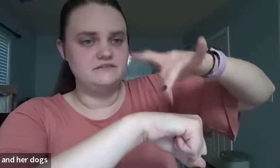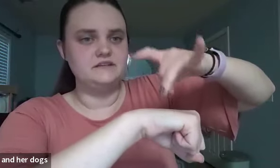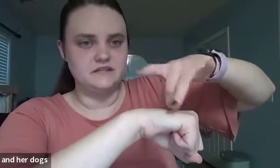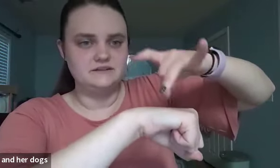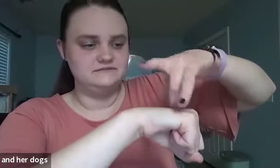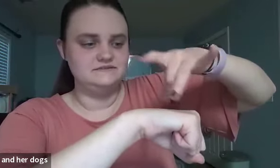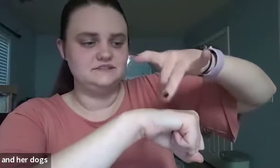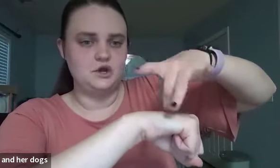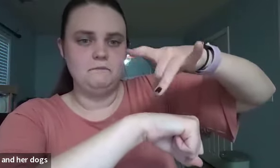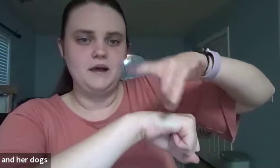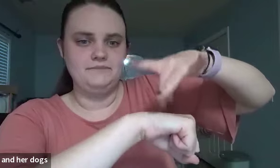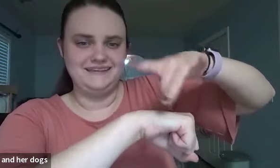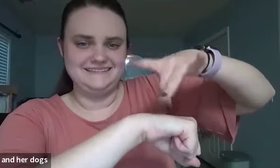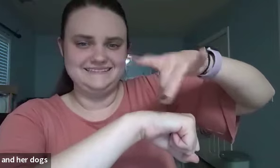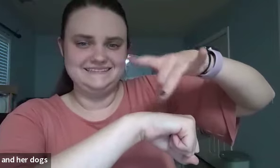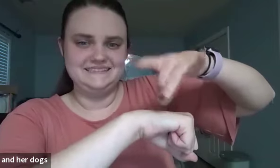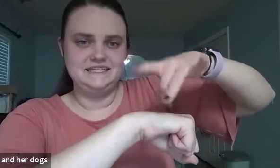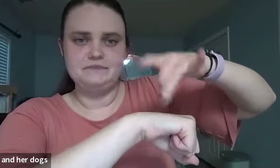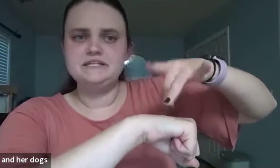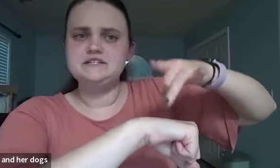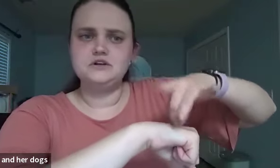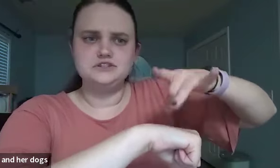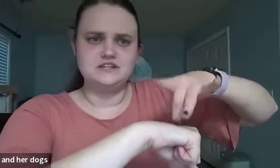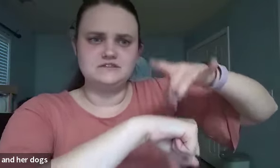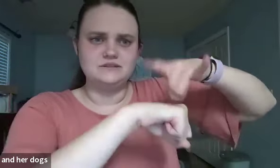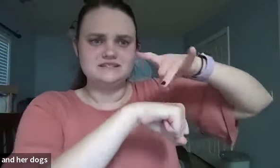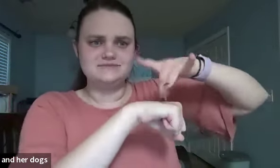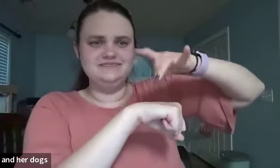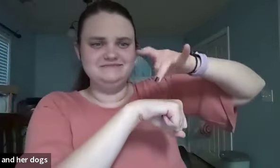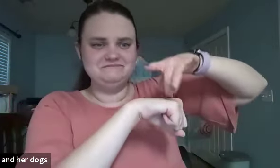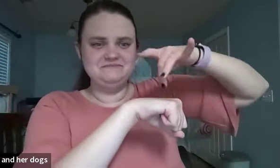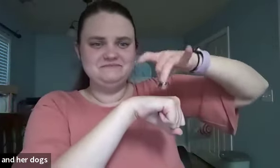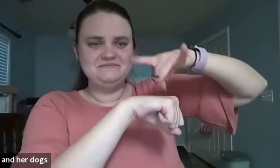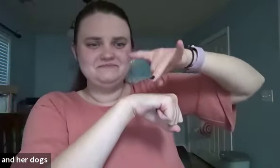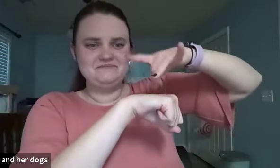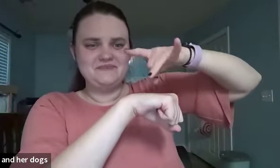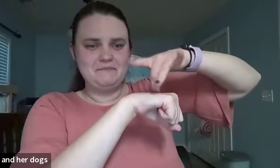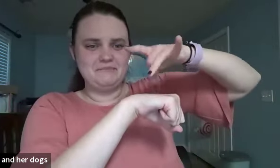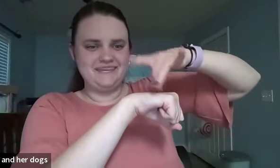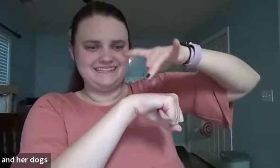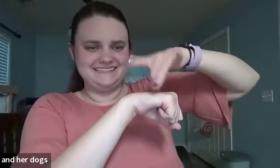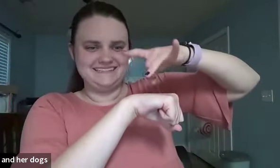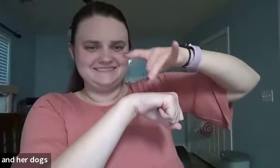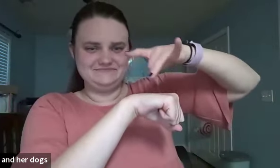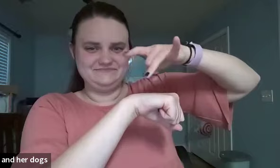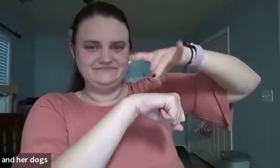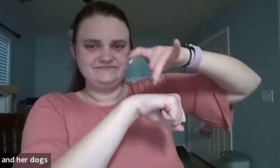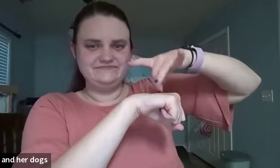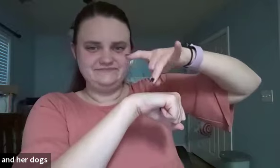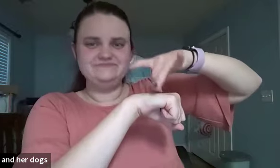like flick. So pumpkin. Yeah, please don't hurt yourselves with this. Pumpkin.